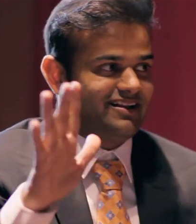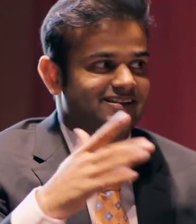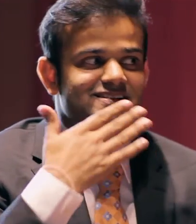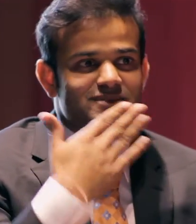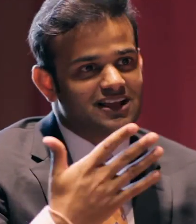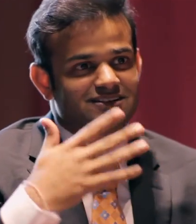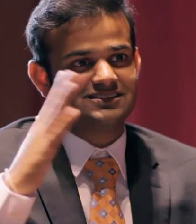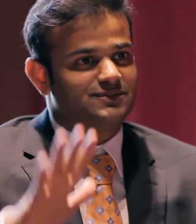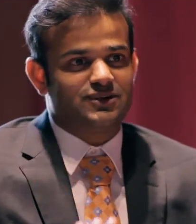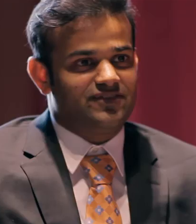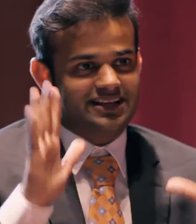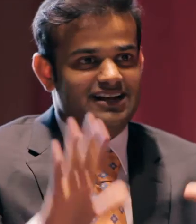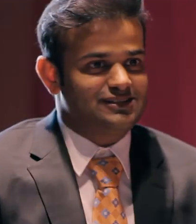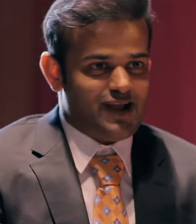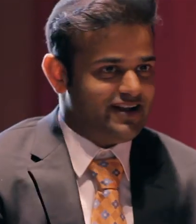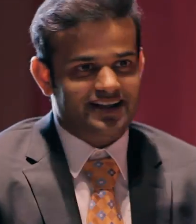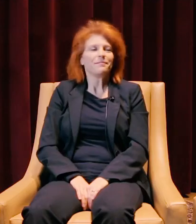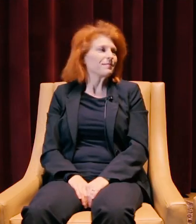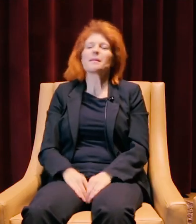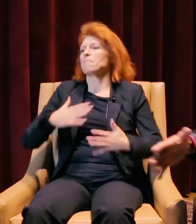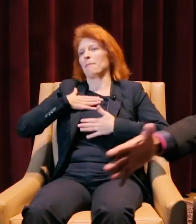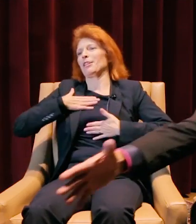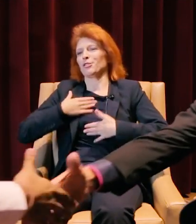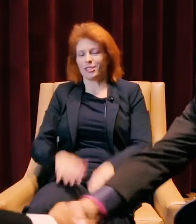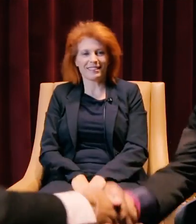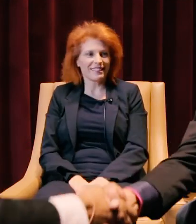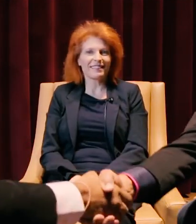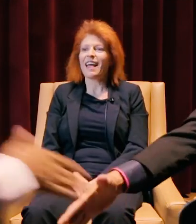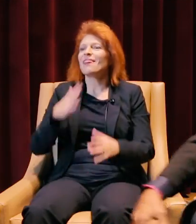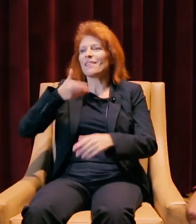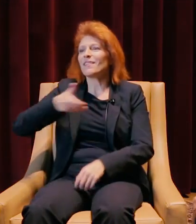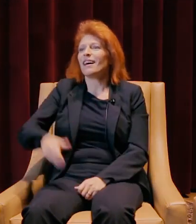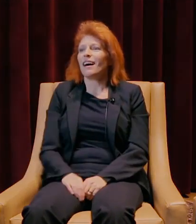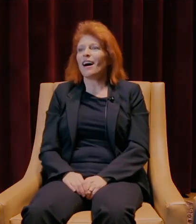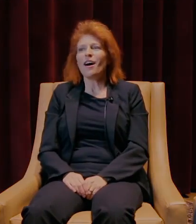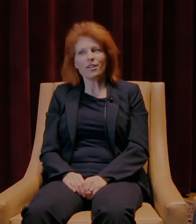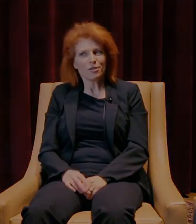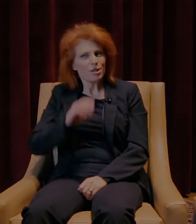Well, time is done. Thank you so much. It's my pleasure. Thanks for inviting me.